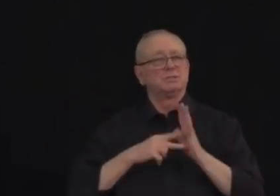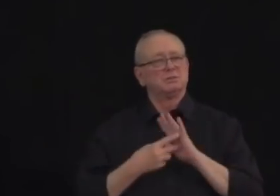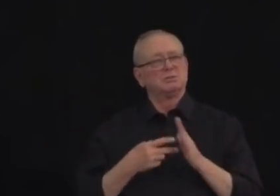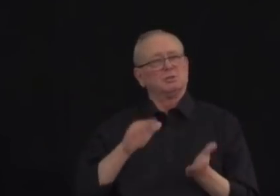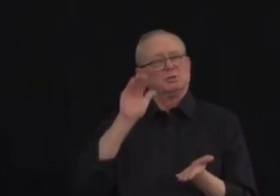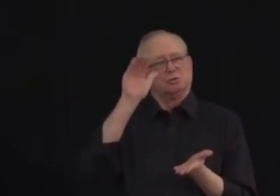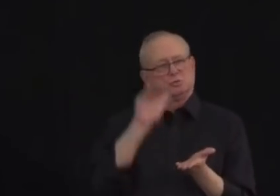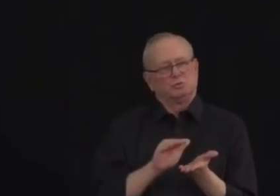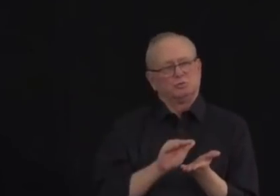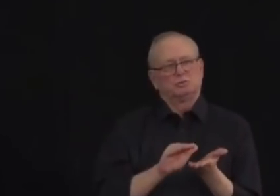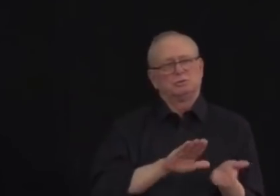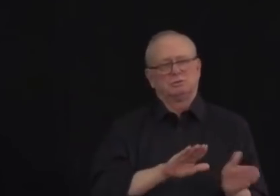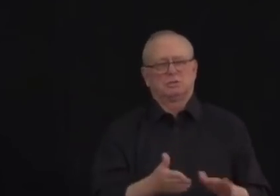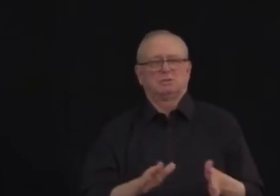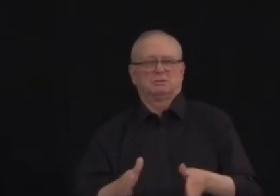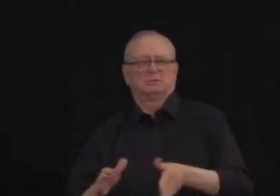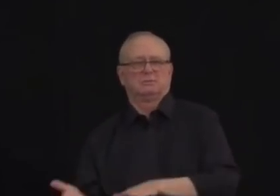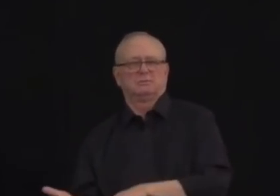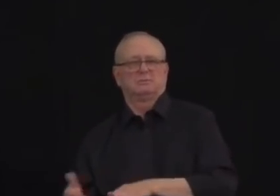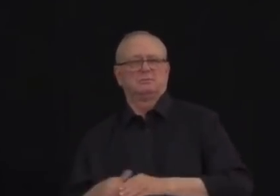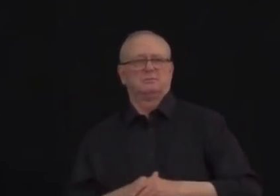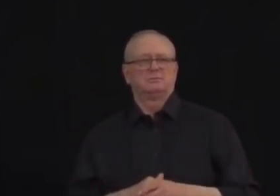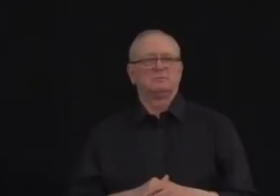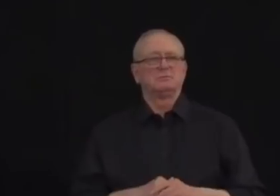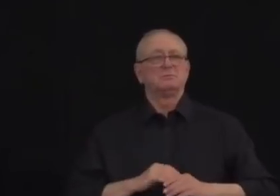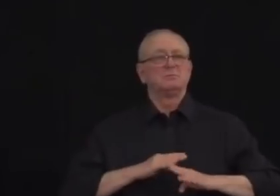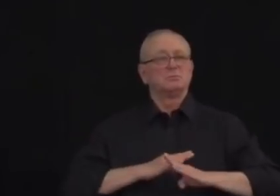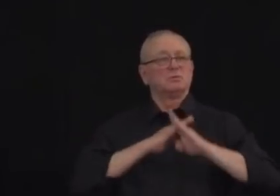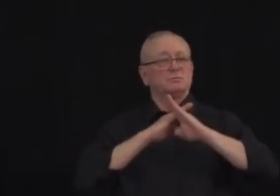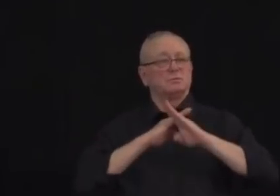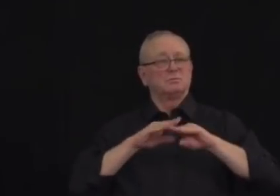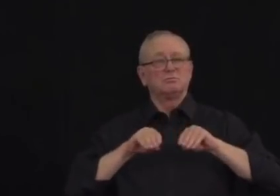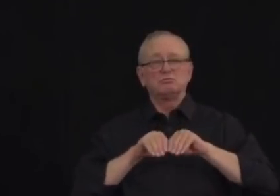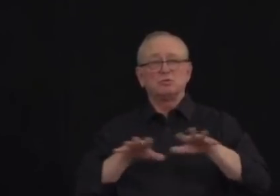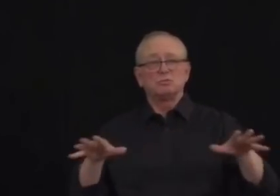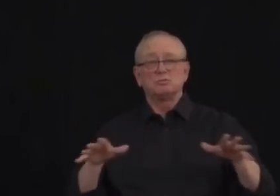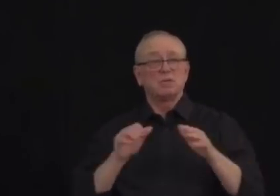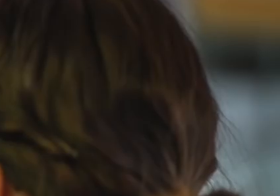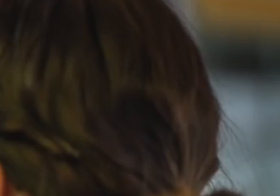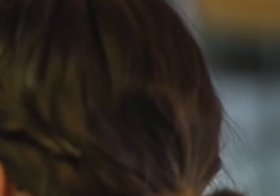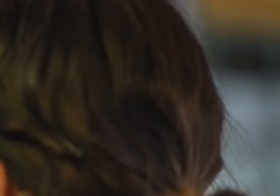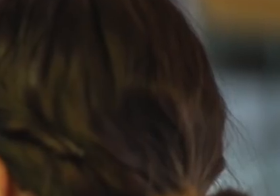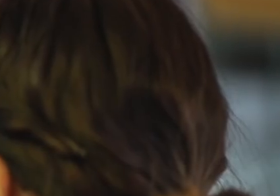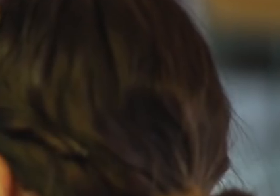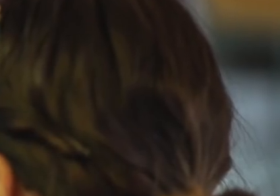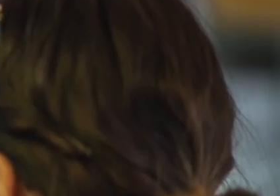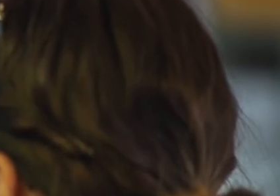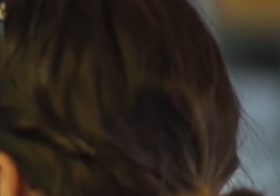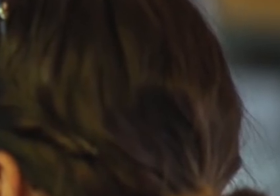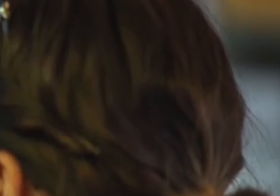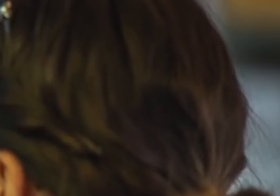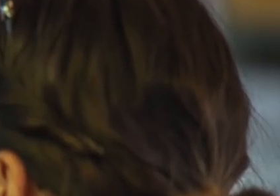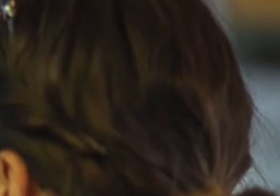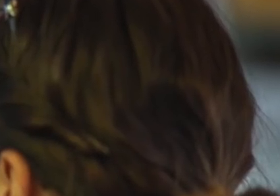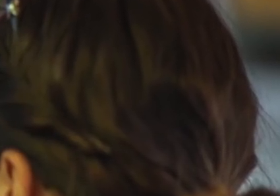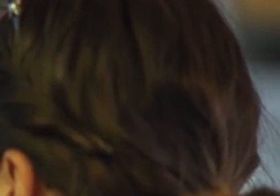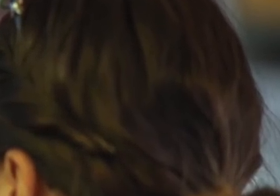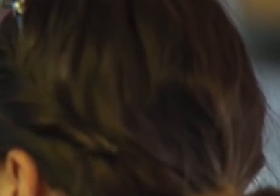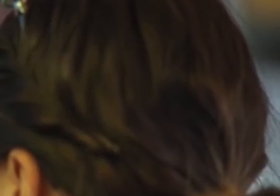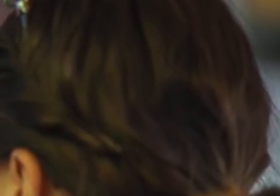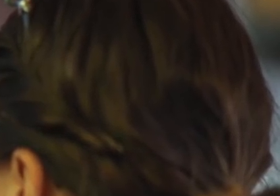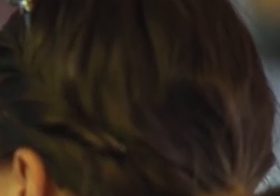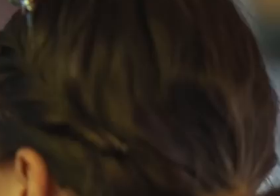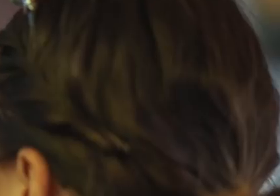is through testing and putting measures in place for confirmed cases and contacts. In the weeks since the first case in